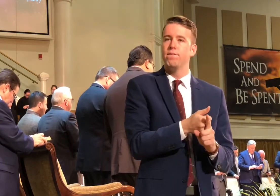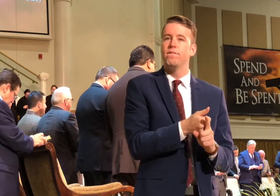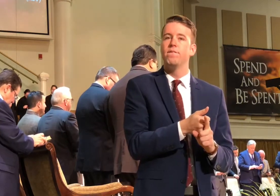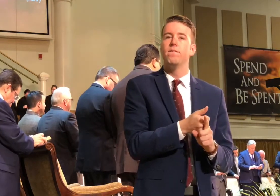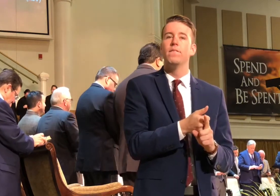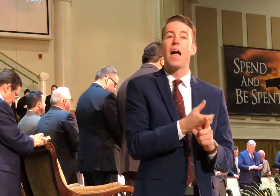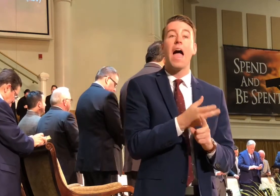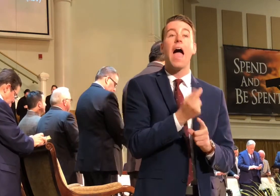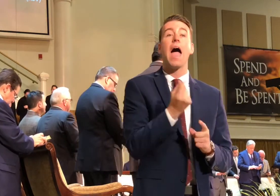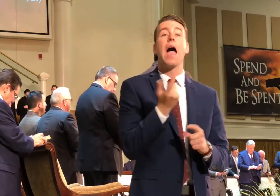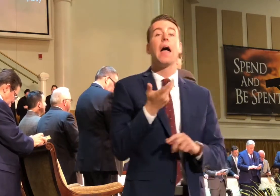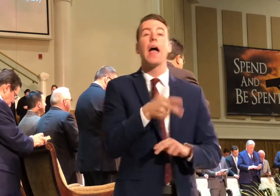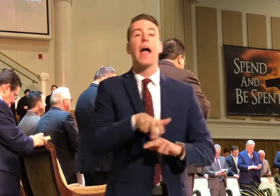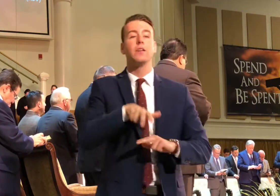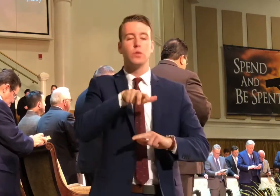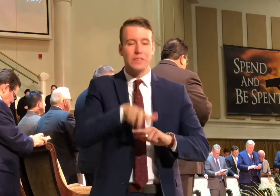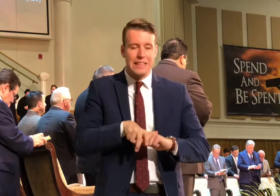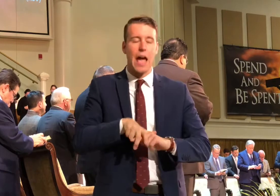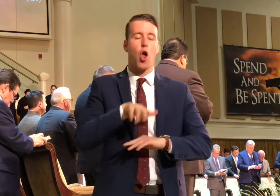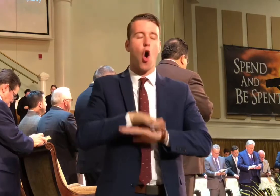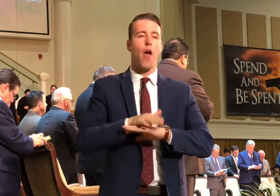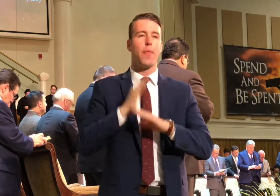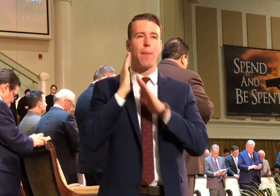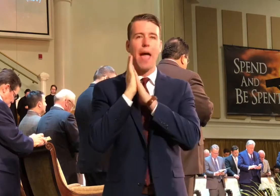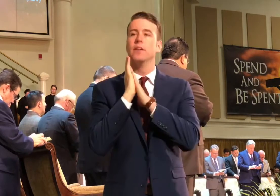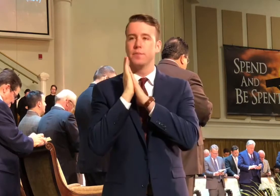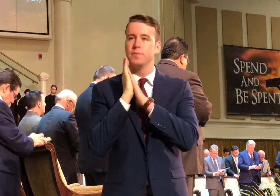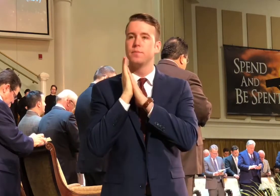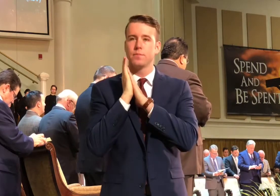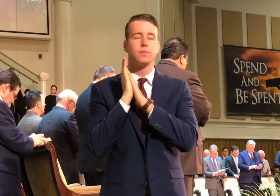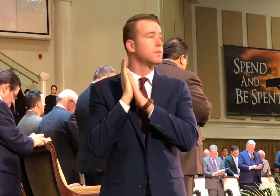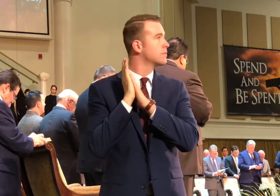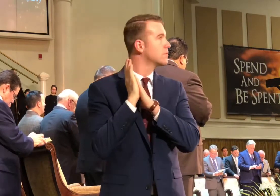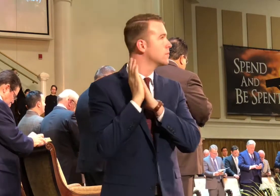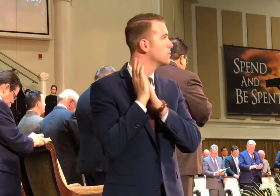and sat upon the bed."